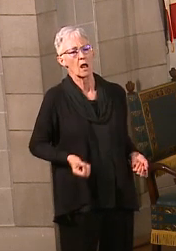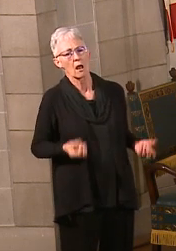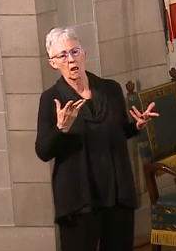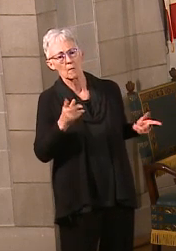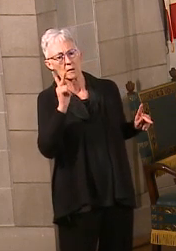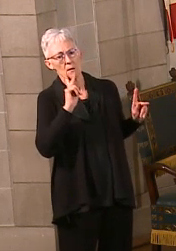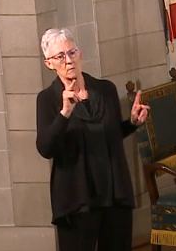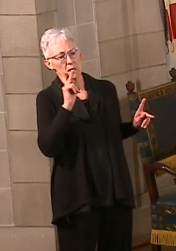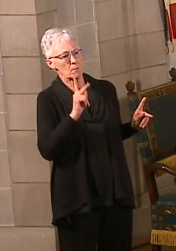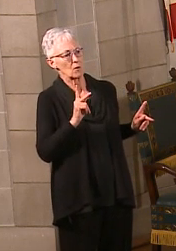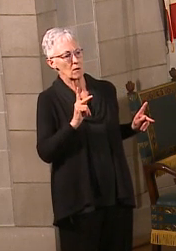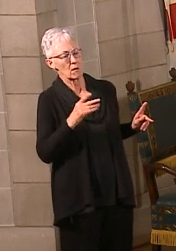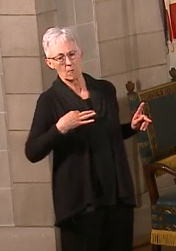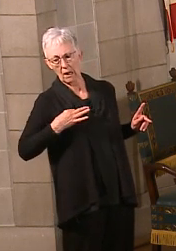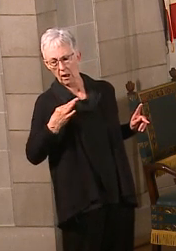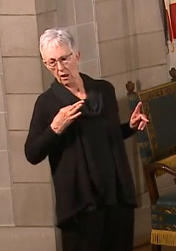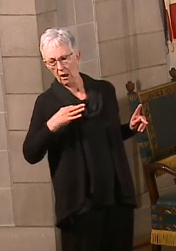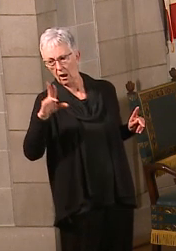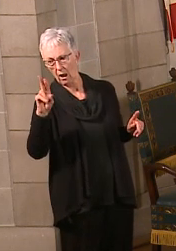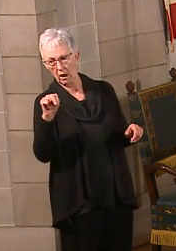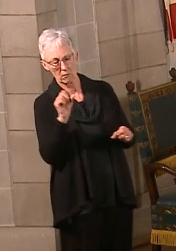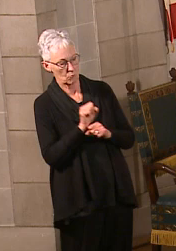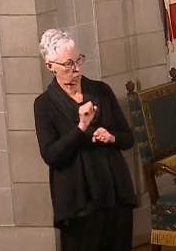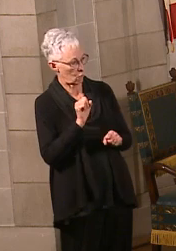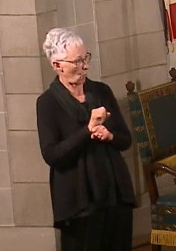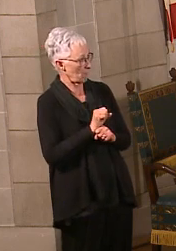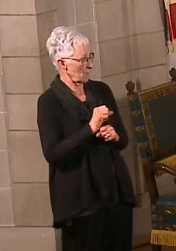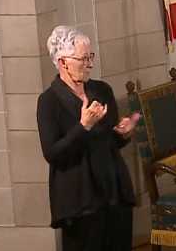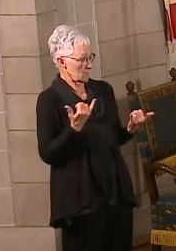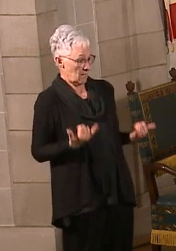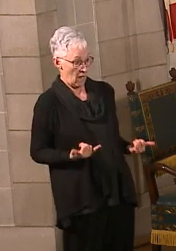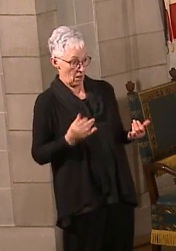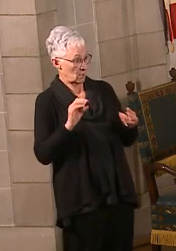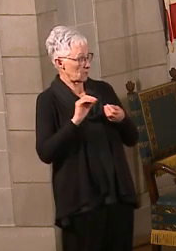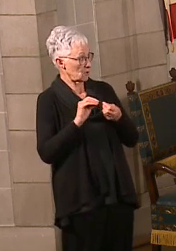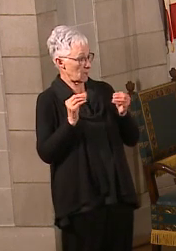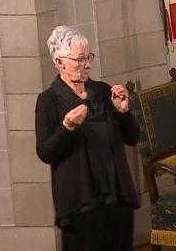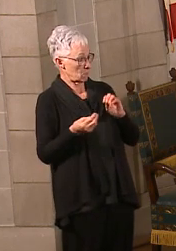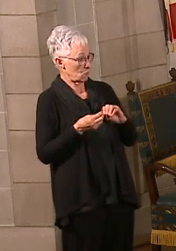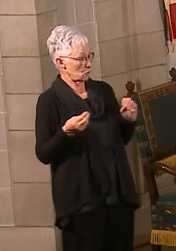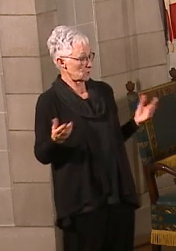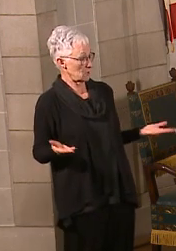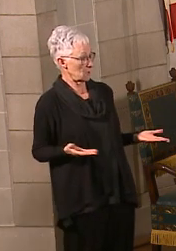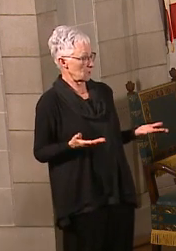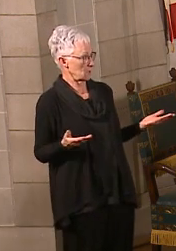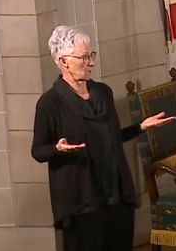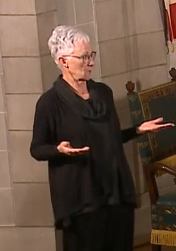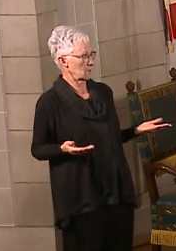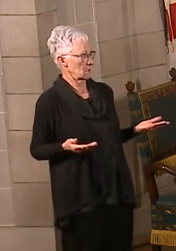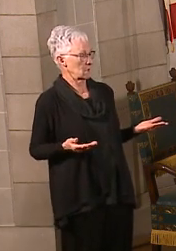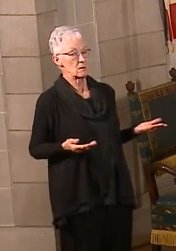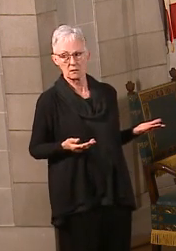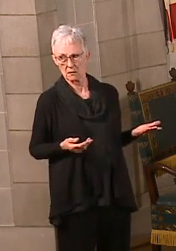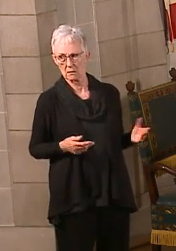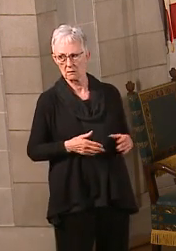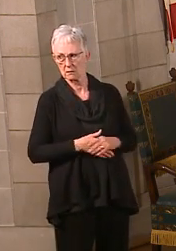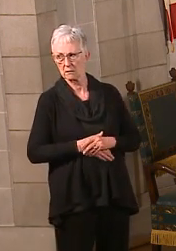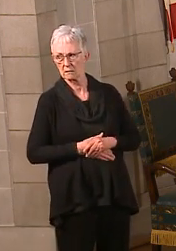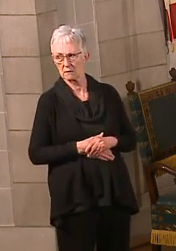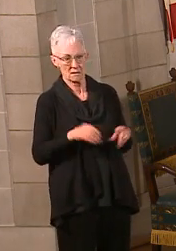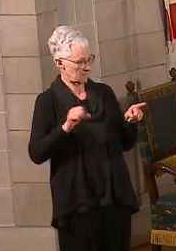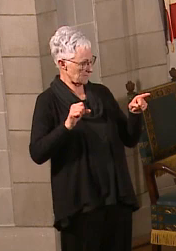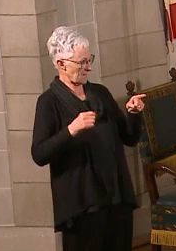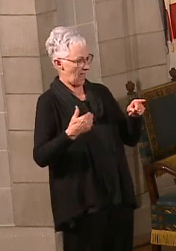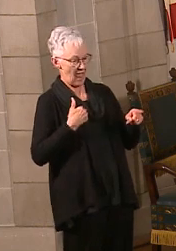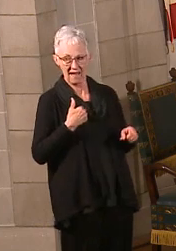podium? Better than he thought, worse, leveling out and so forth. Is Commissioner Albin in the next room? Oh, he's over here. So as a matter of fact, we do happen